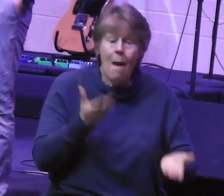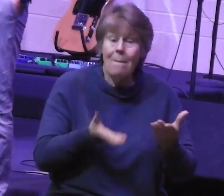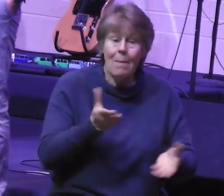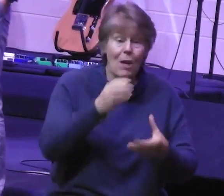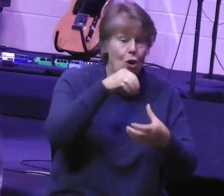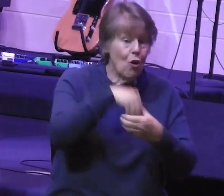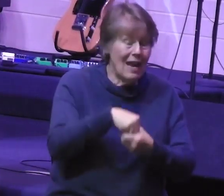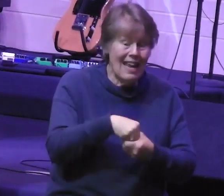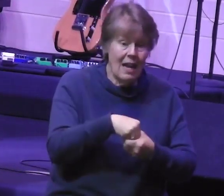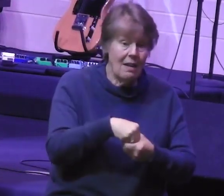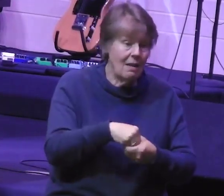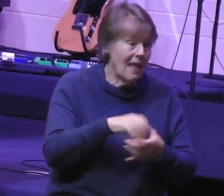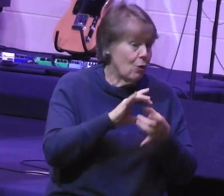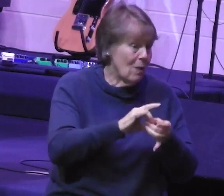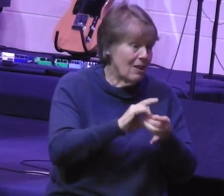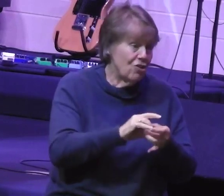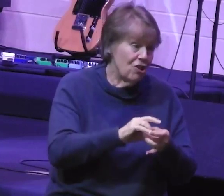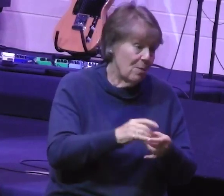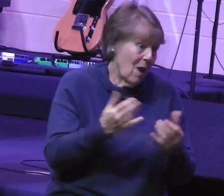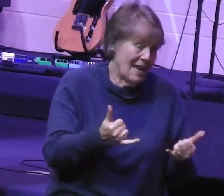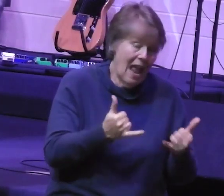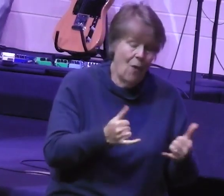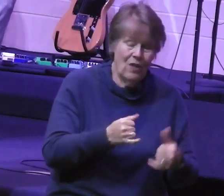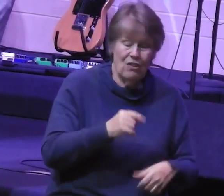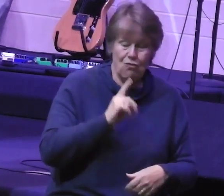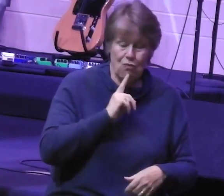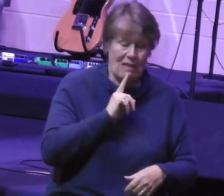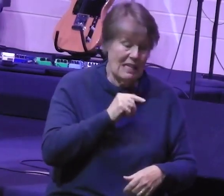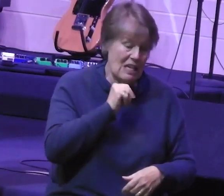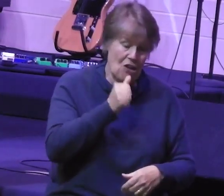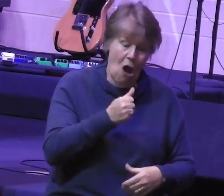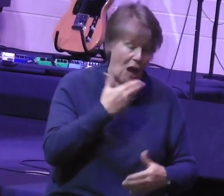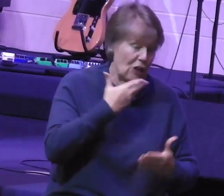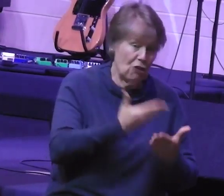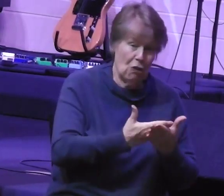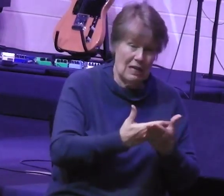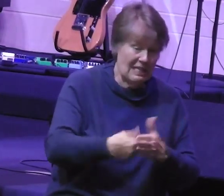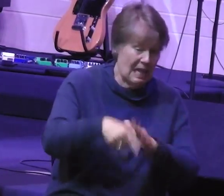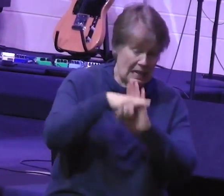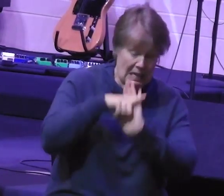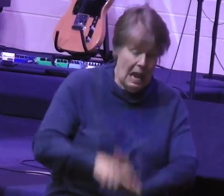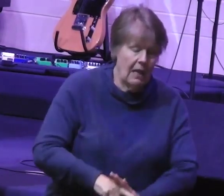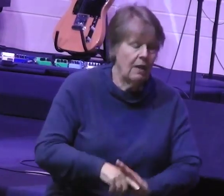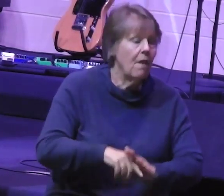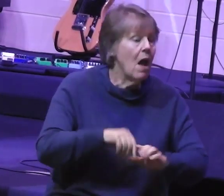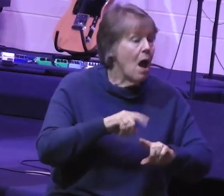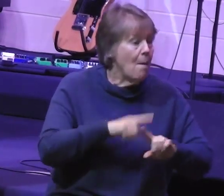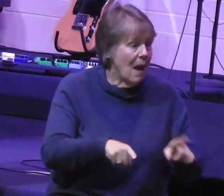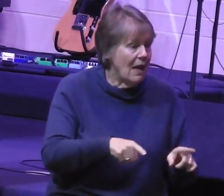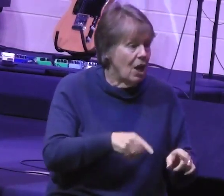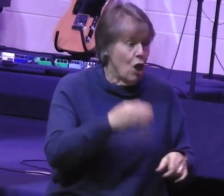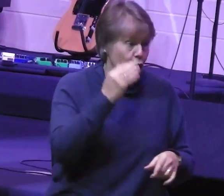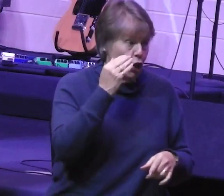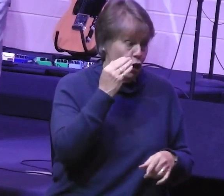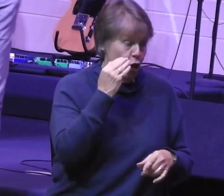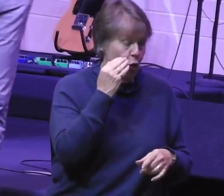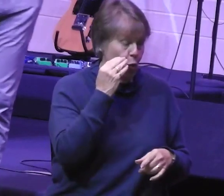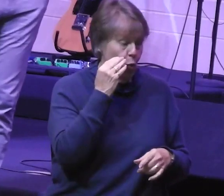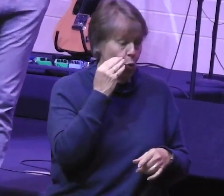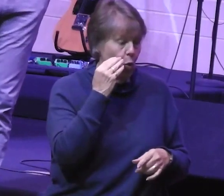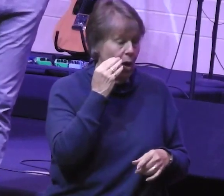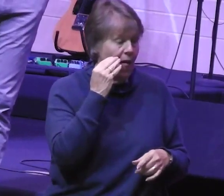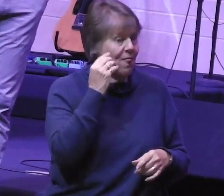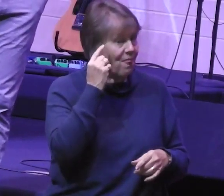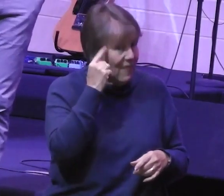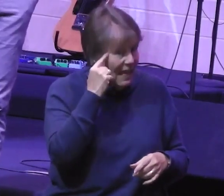really toxic and broken, and it's this way, where you never know what the other person wants. And the moment you think you know what they want,